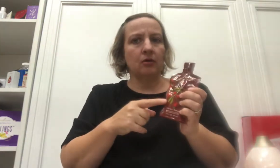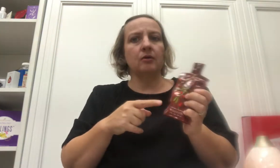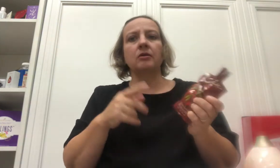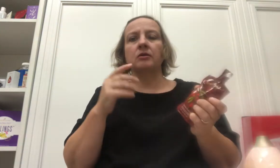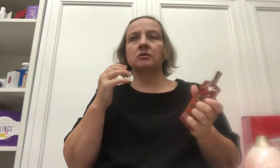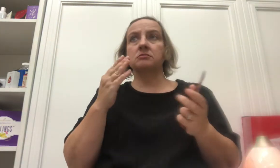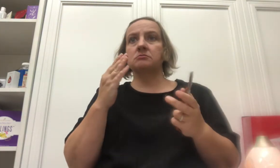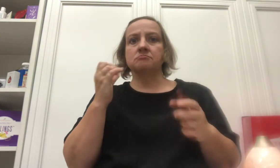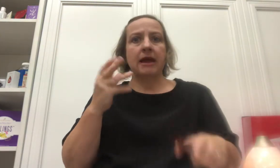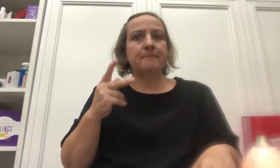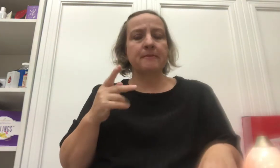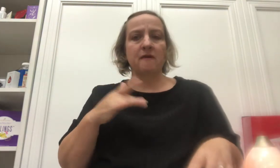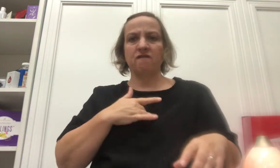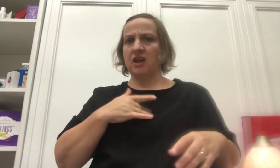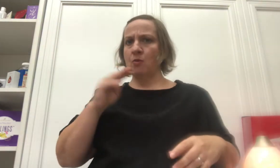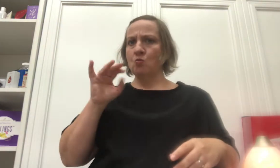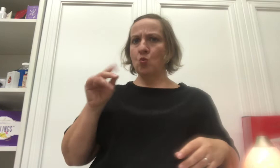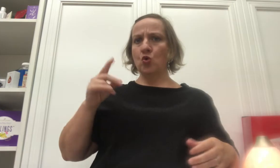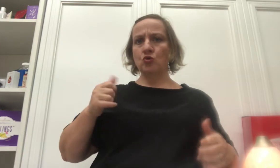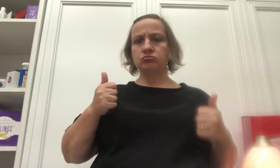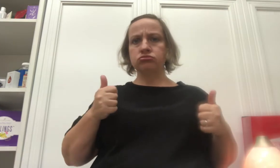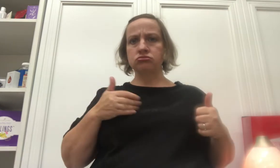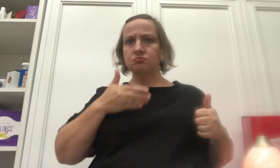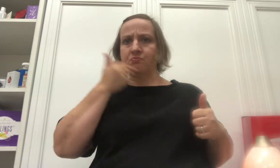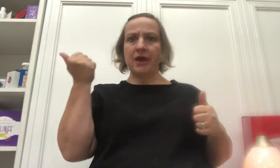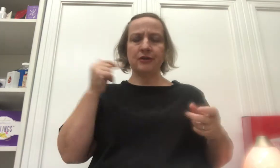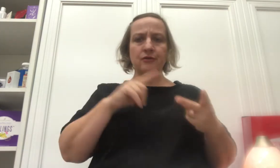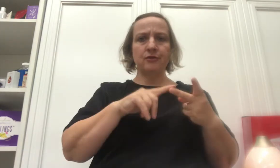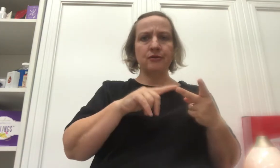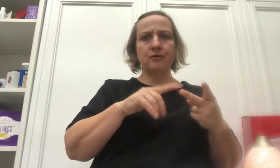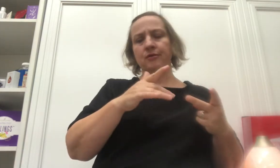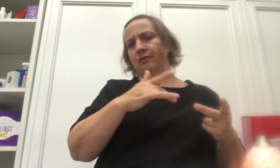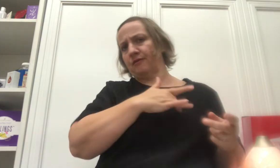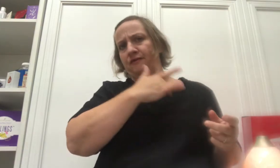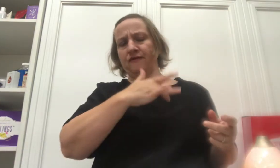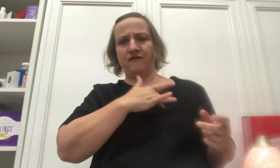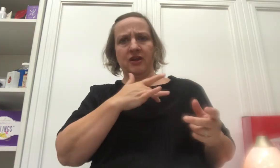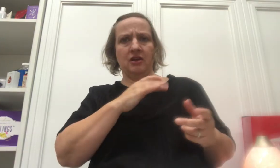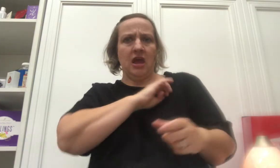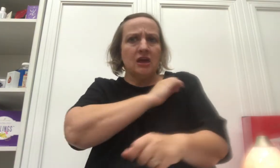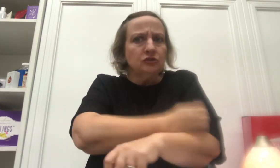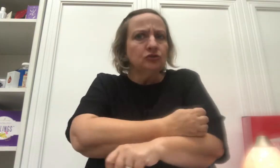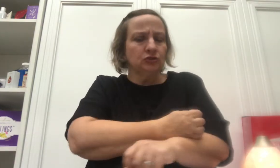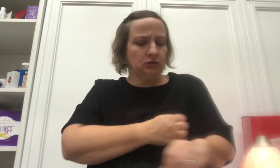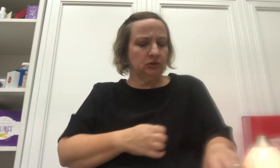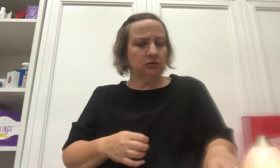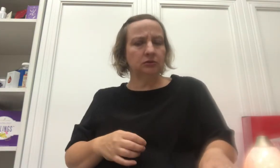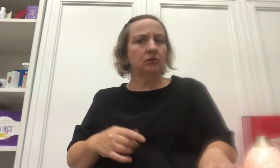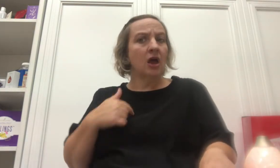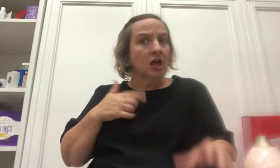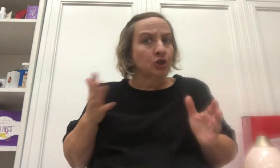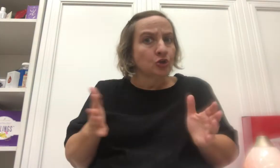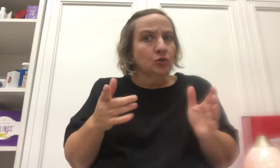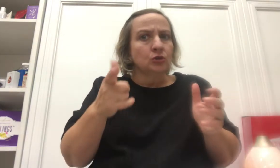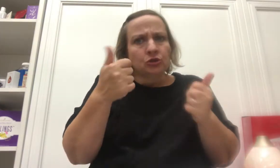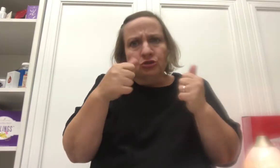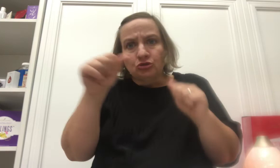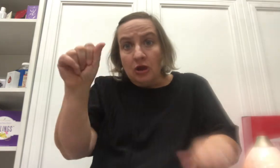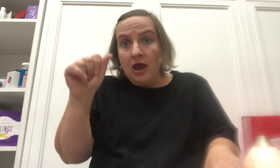this is just an awesome supplement for many people. Some people just have a better mood with it. They feel energy. They feel stable.